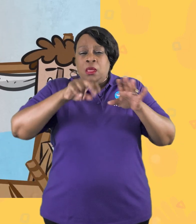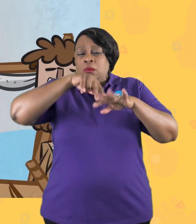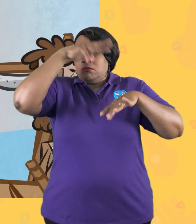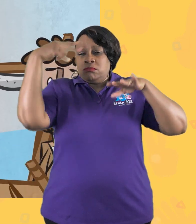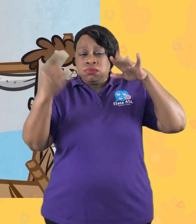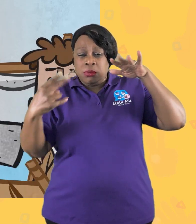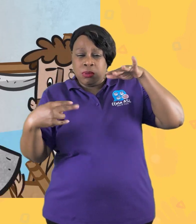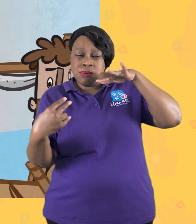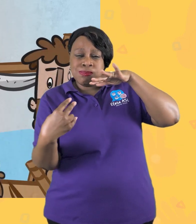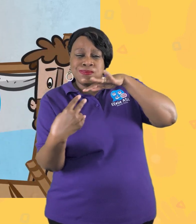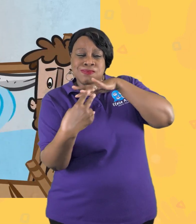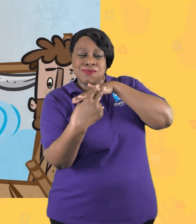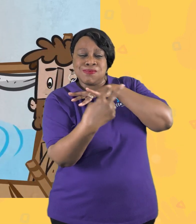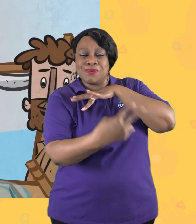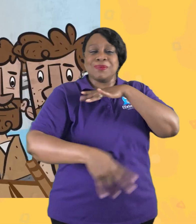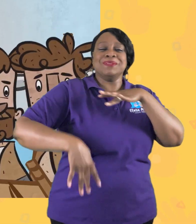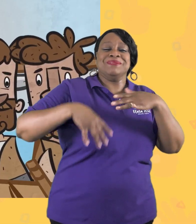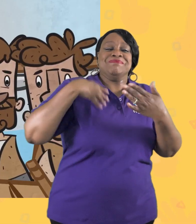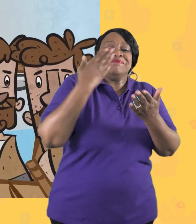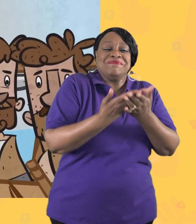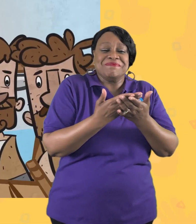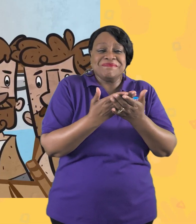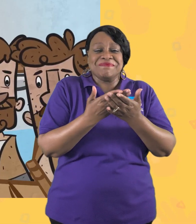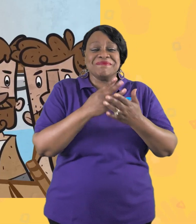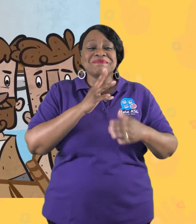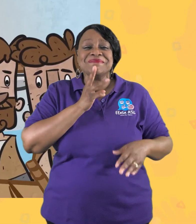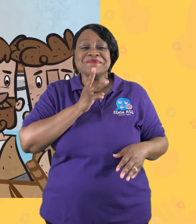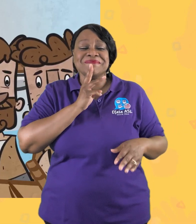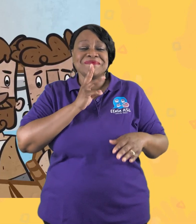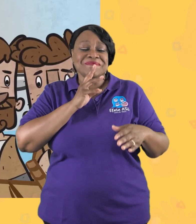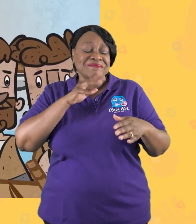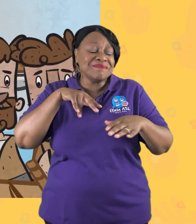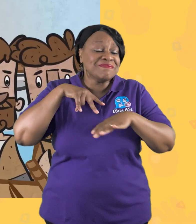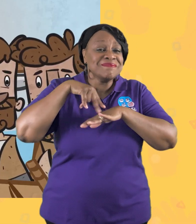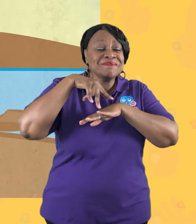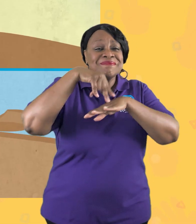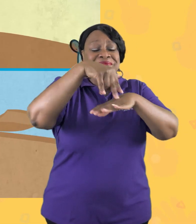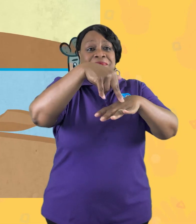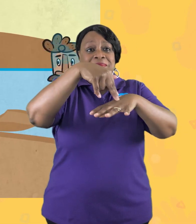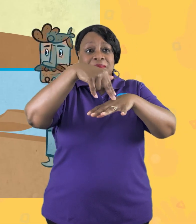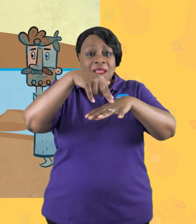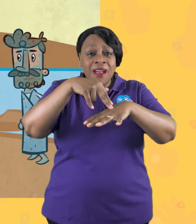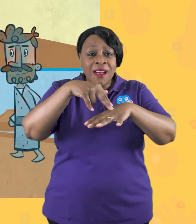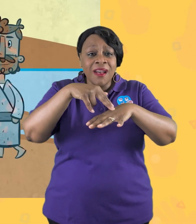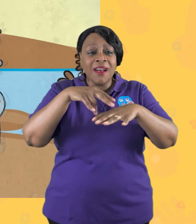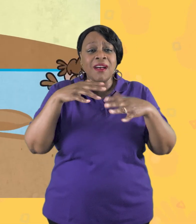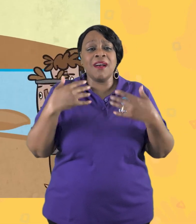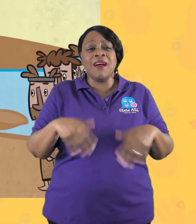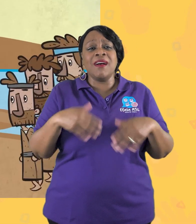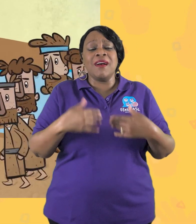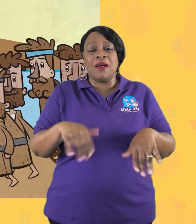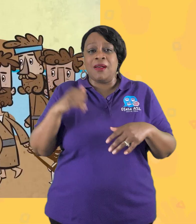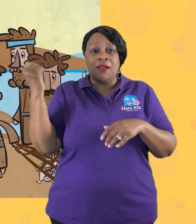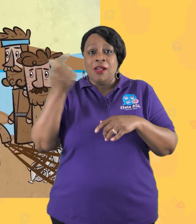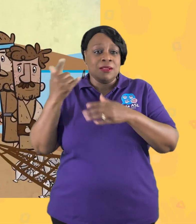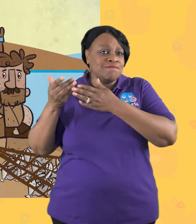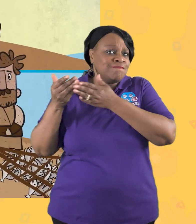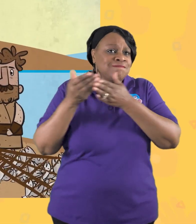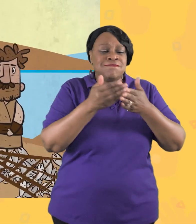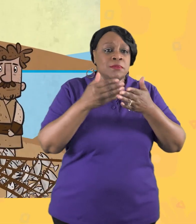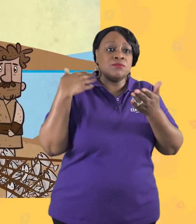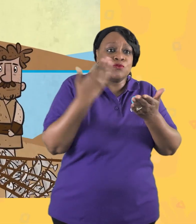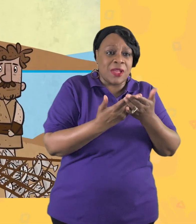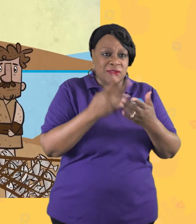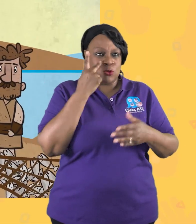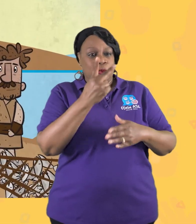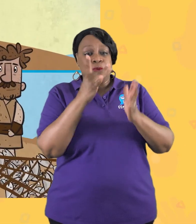was Jesus, he swam to the shore while the others pulled in the load to the boat. When they got there, they found breakfast waiting